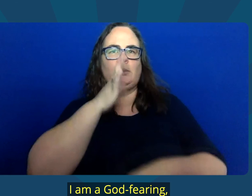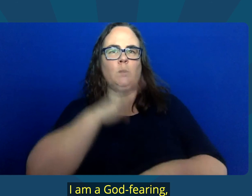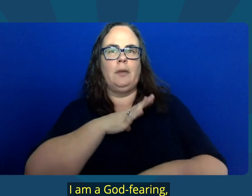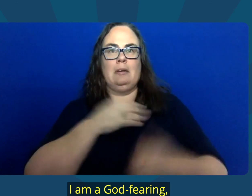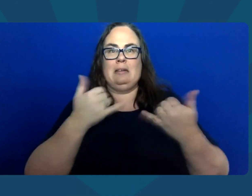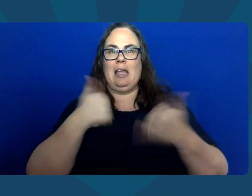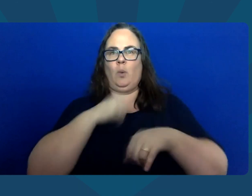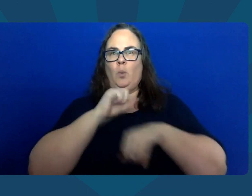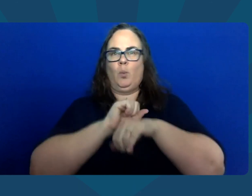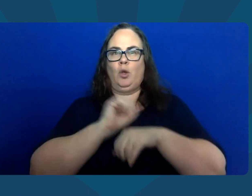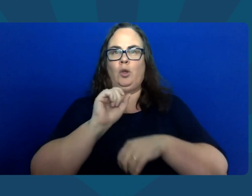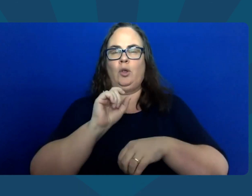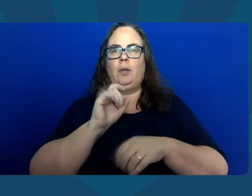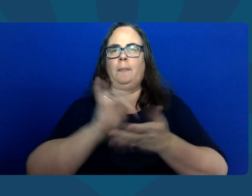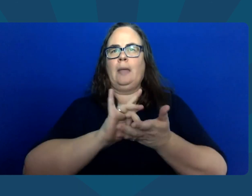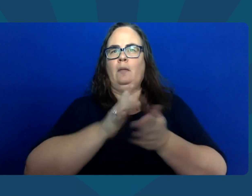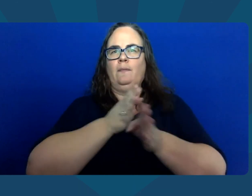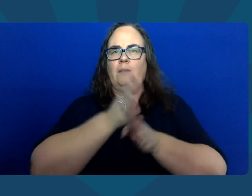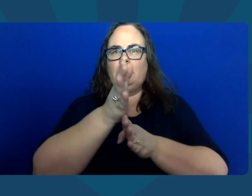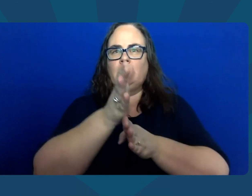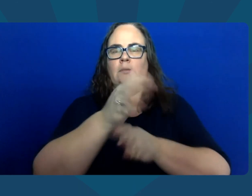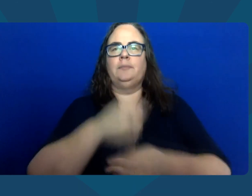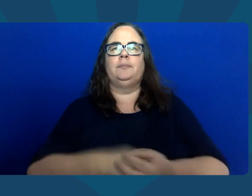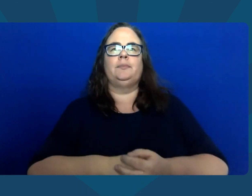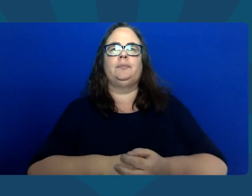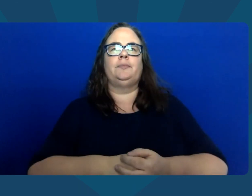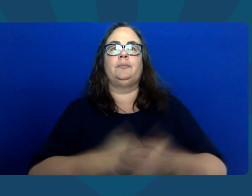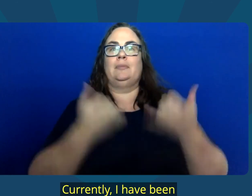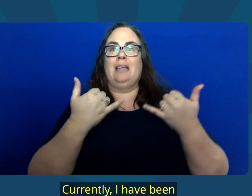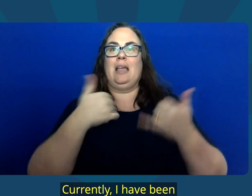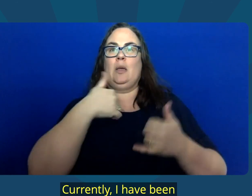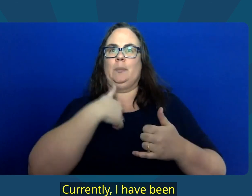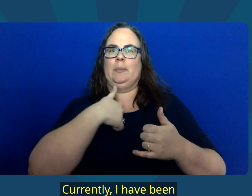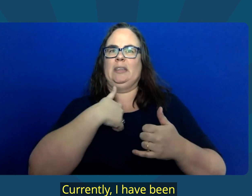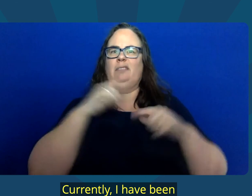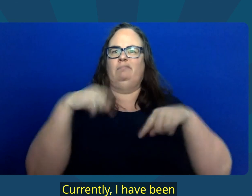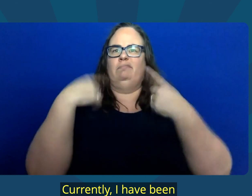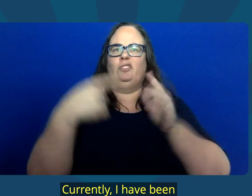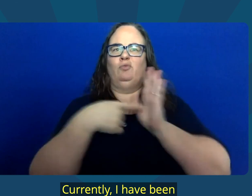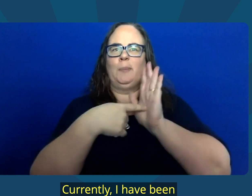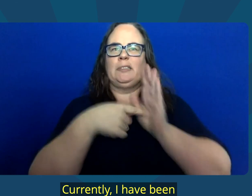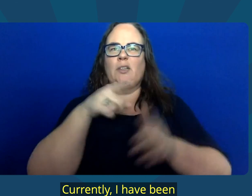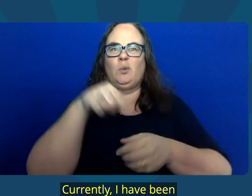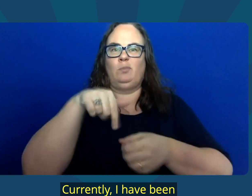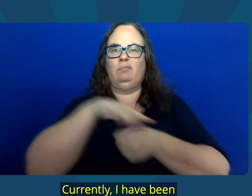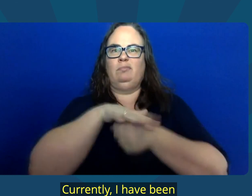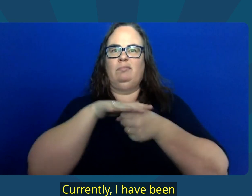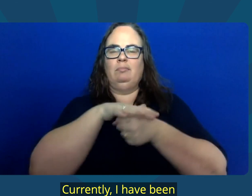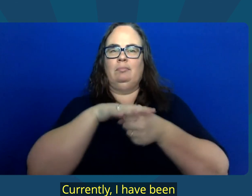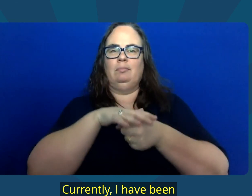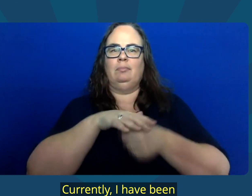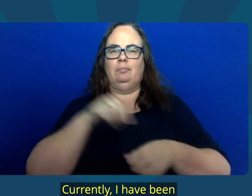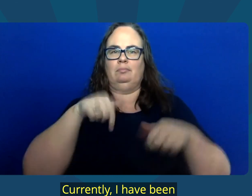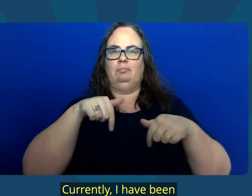businesswoman currently working in the medical field. Currently, I have been representing you in